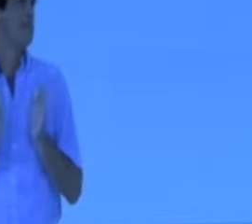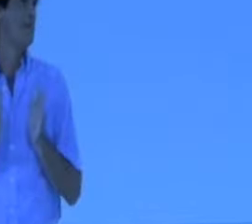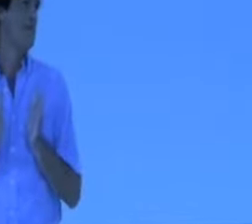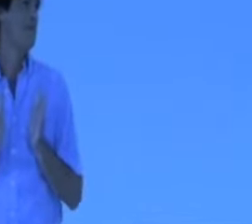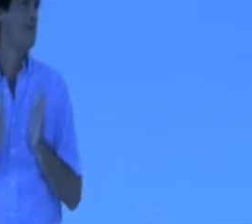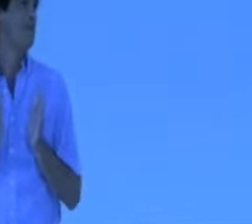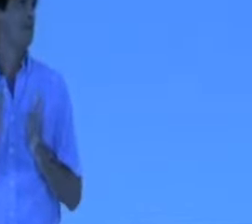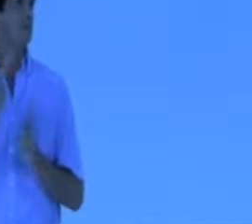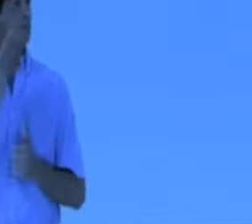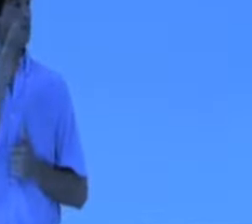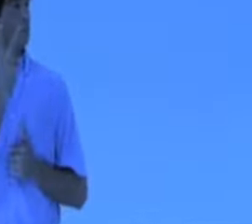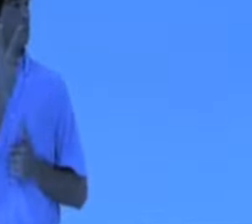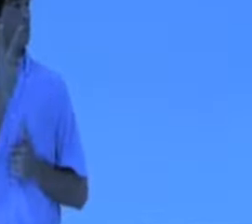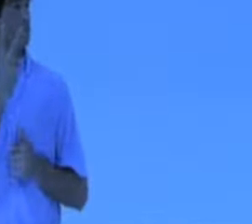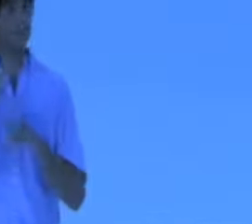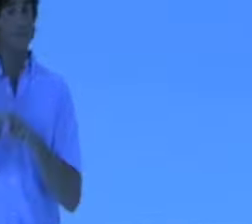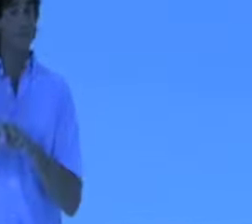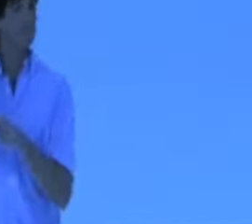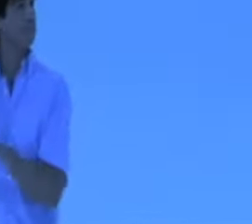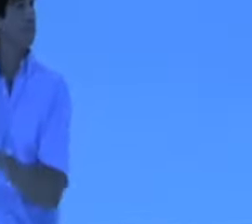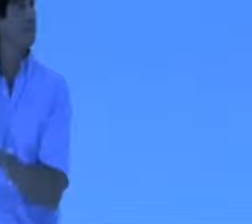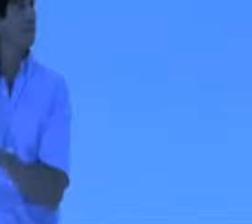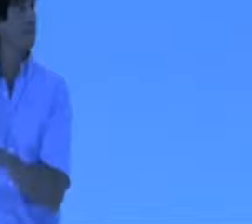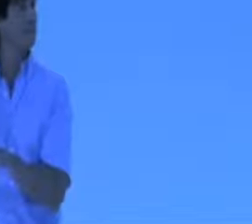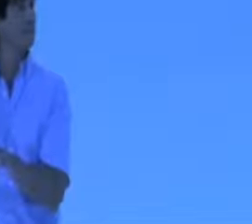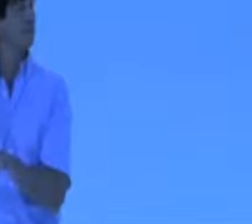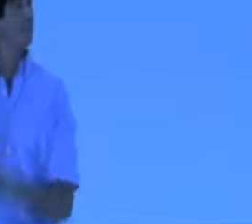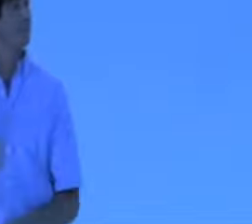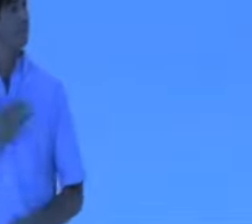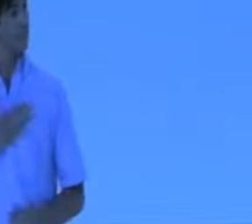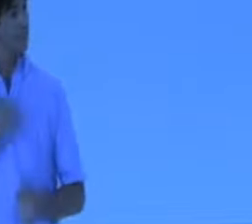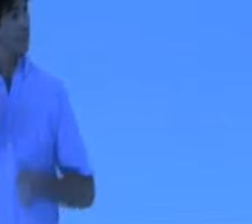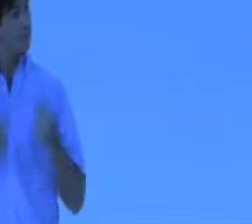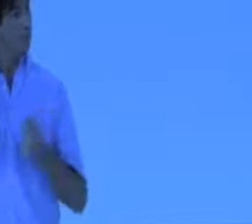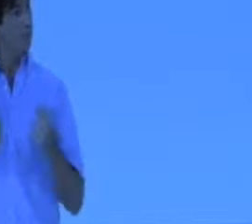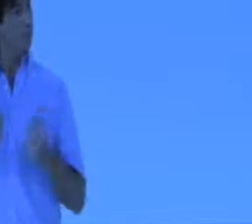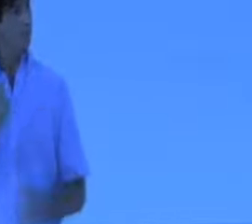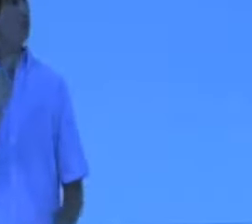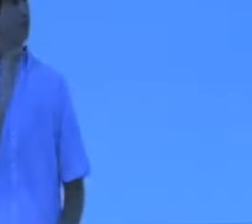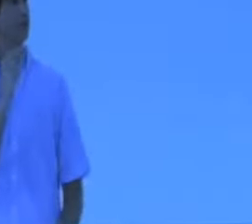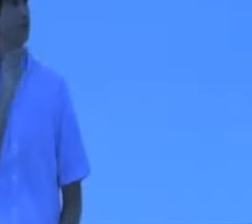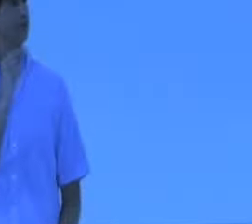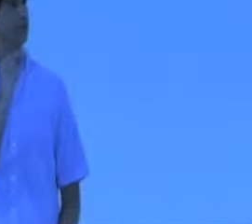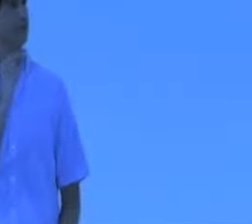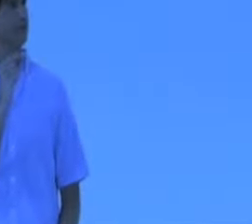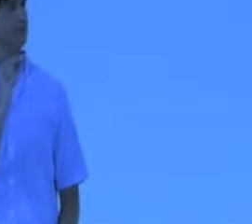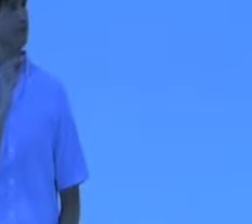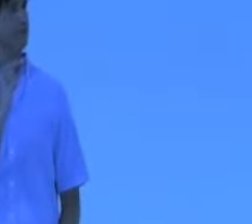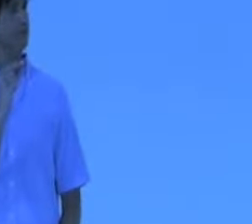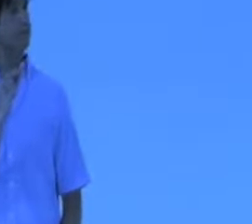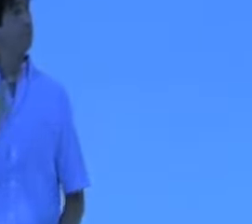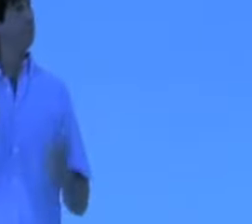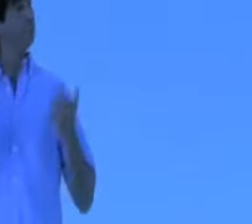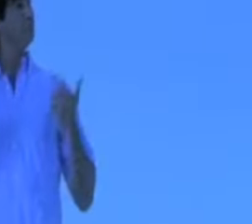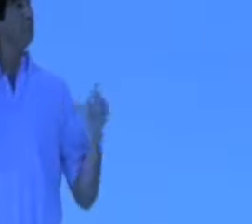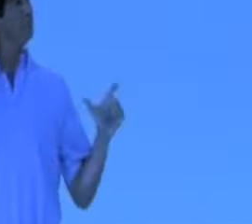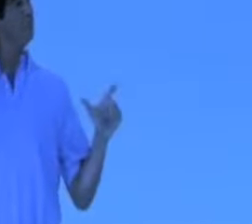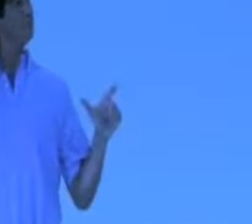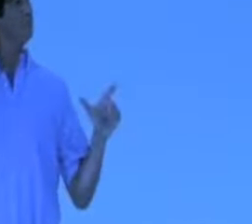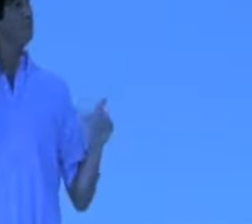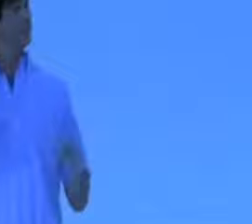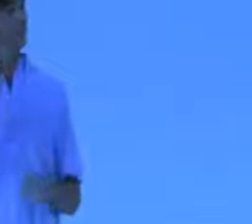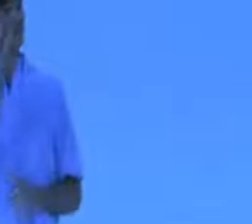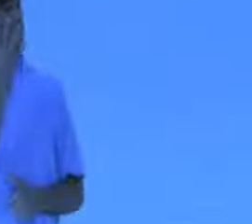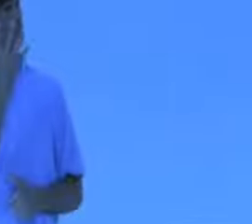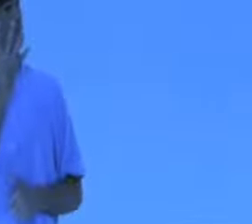nice example of how the new curriculum, this 2008 curriculum, basically used video.